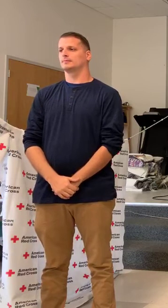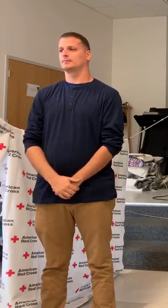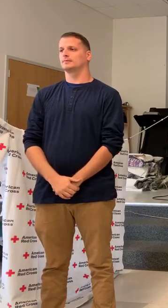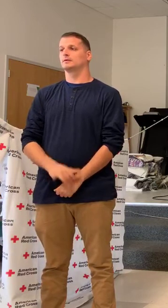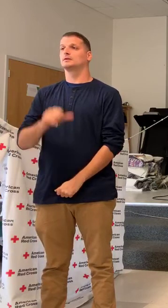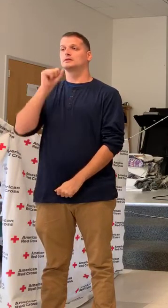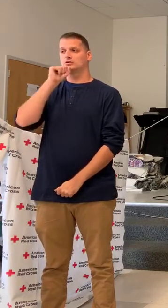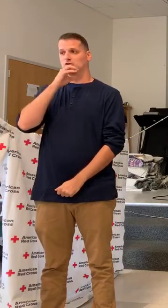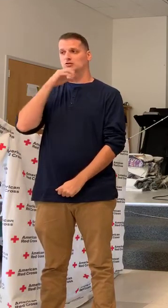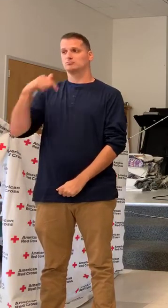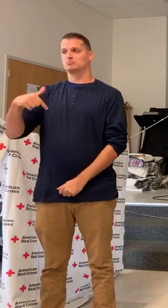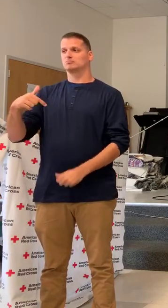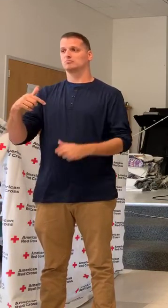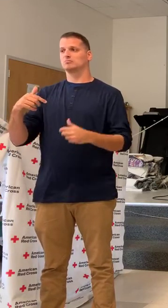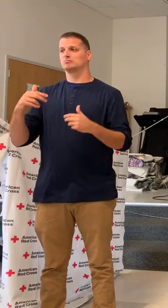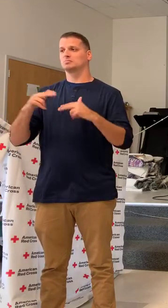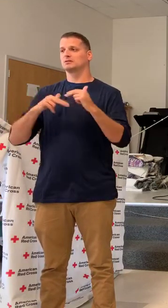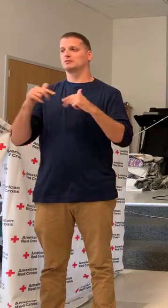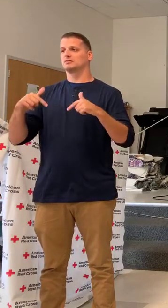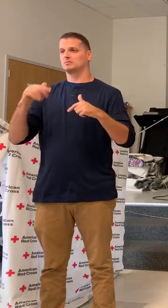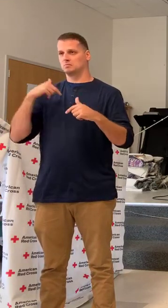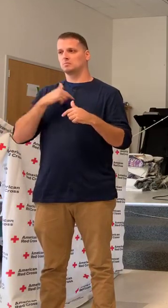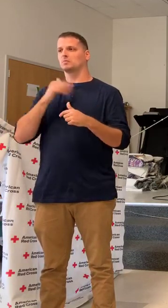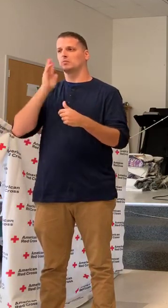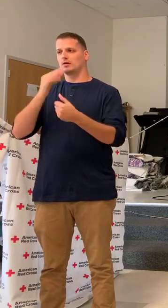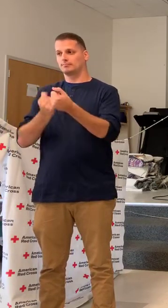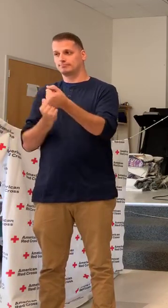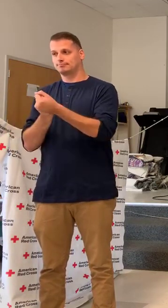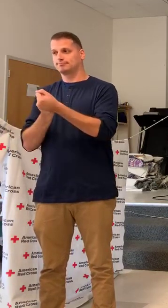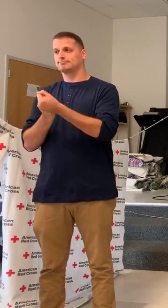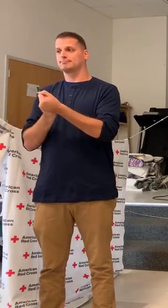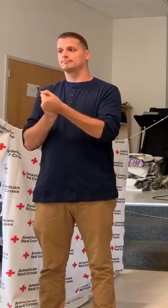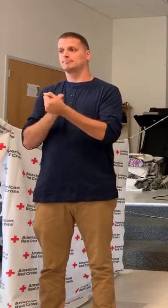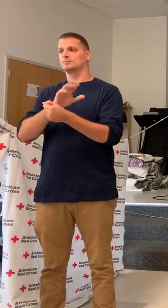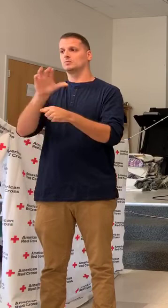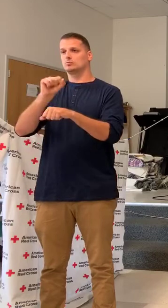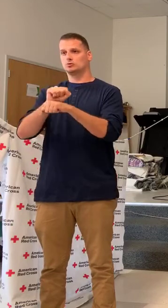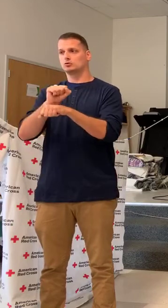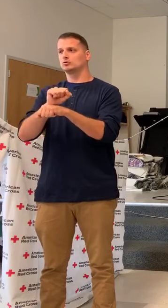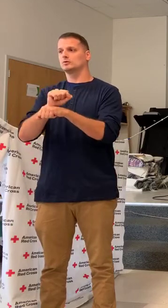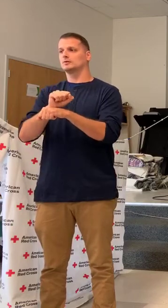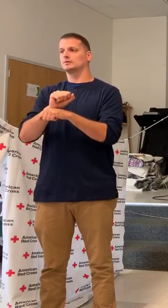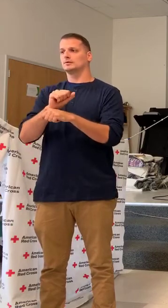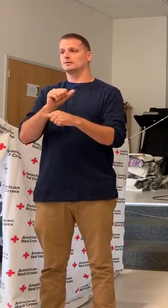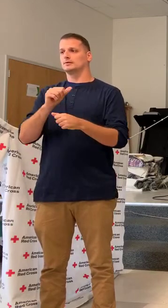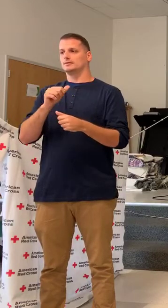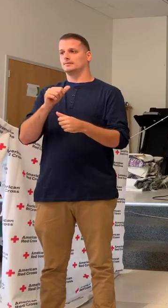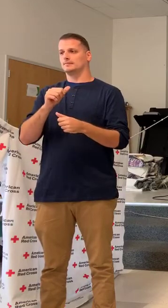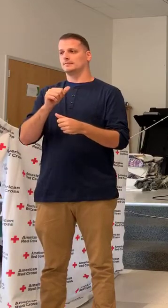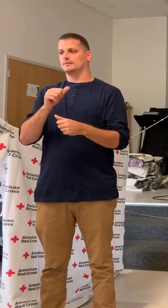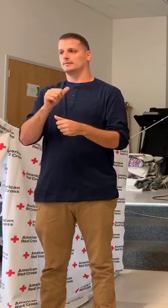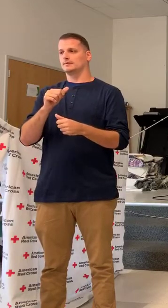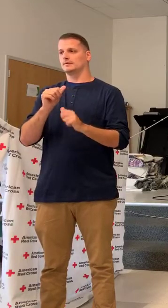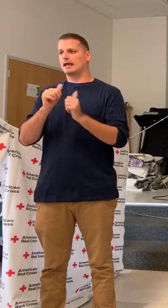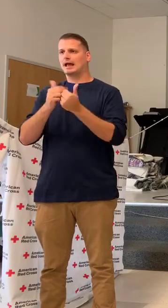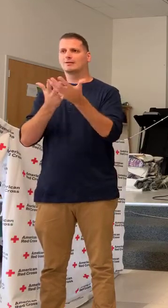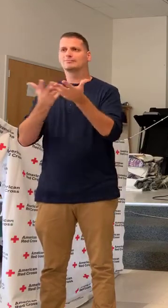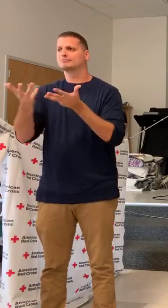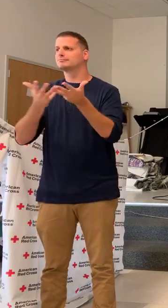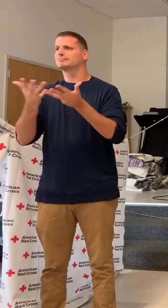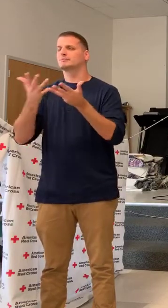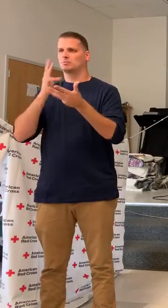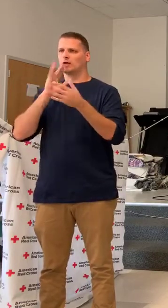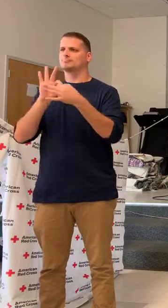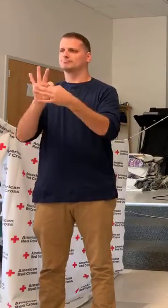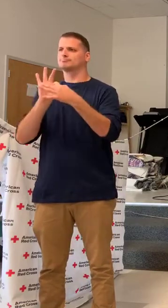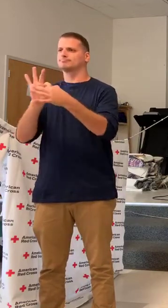we're going to support their efforts in every way that we possibly can. Okay,